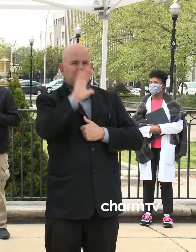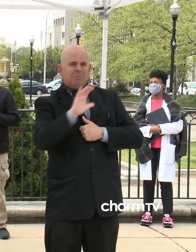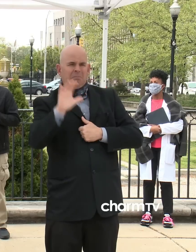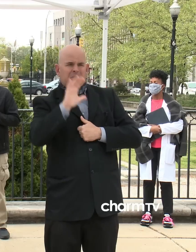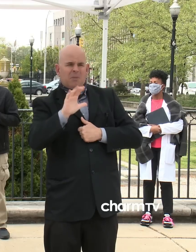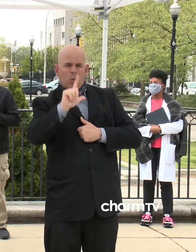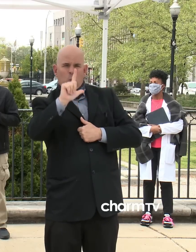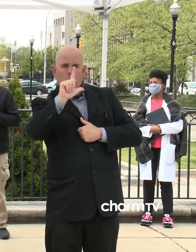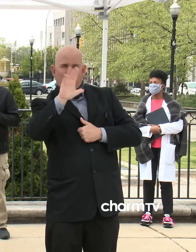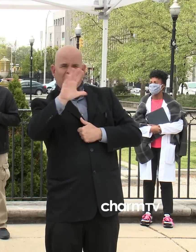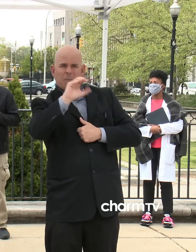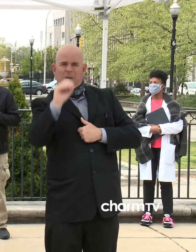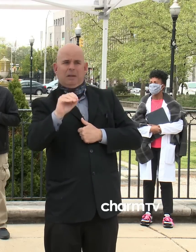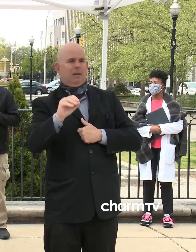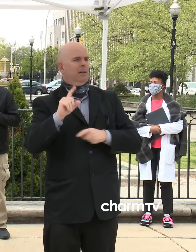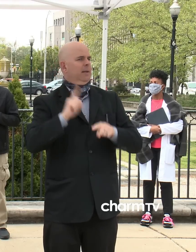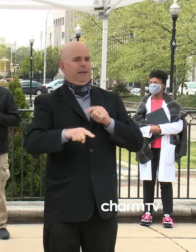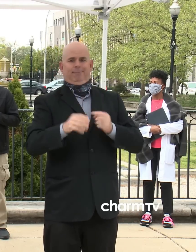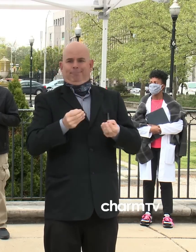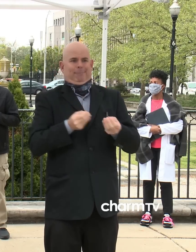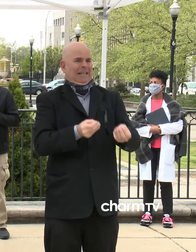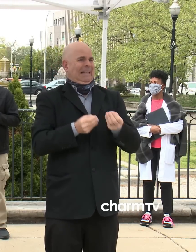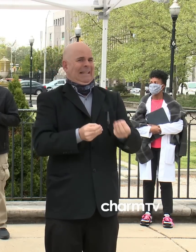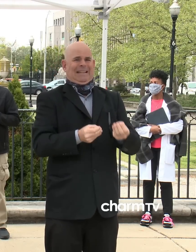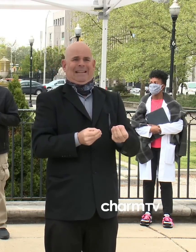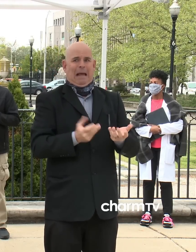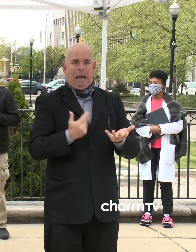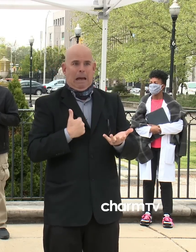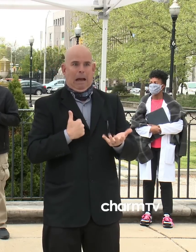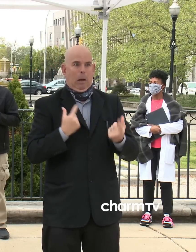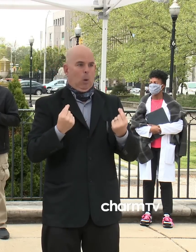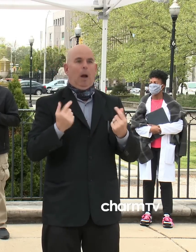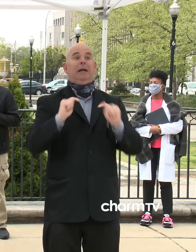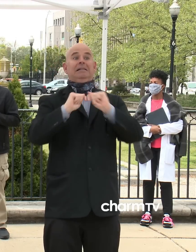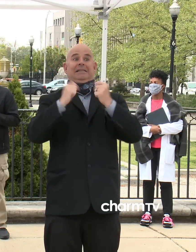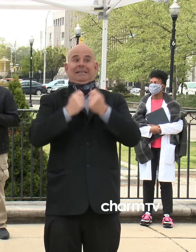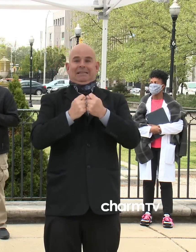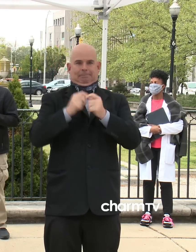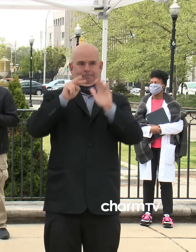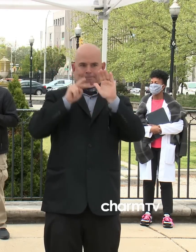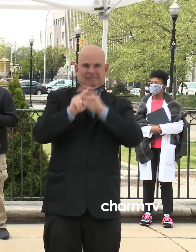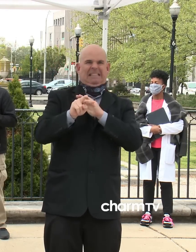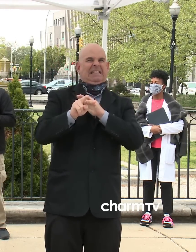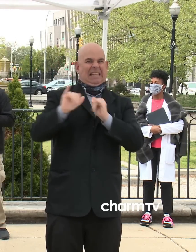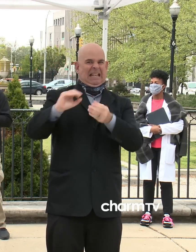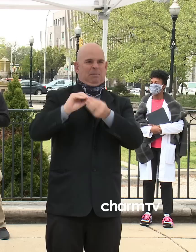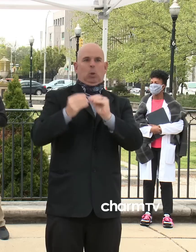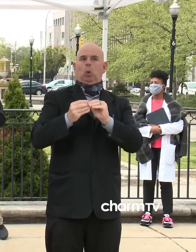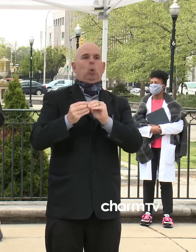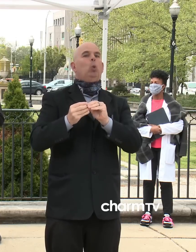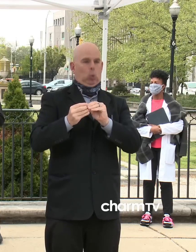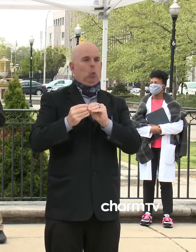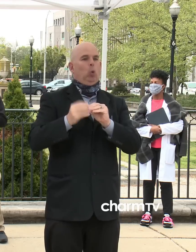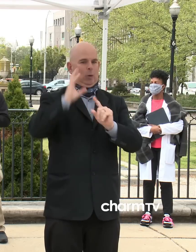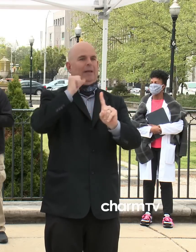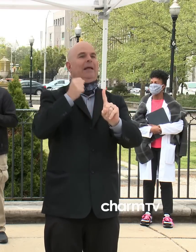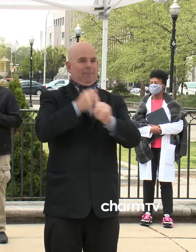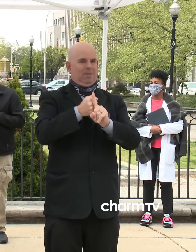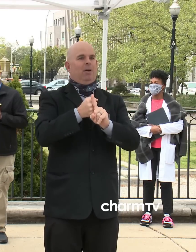their families. Our team projects that numbers will reach 1 in 3 residents by